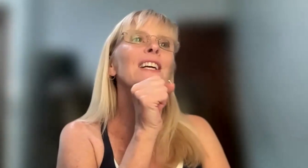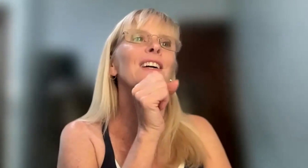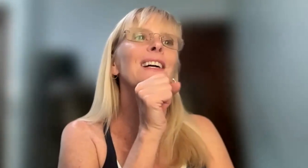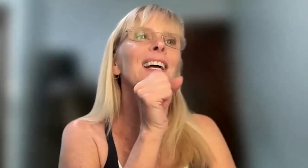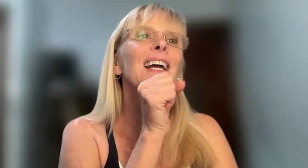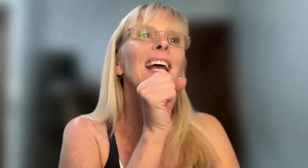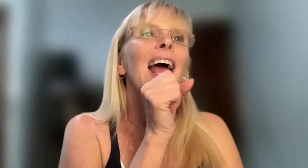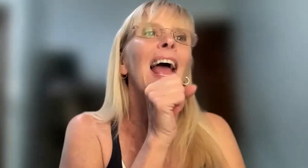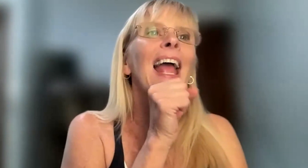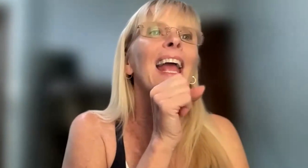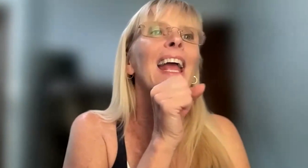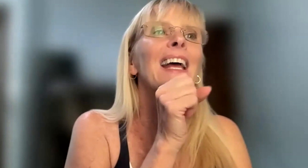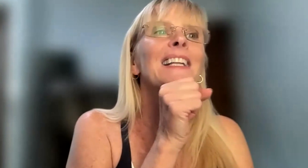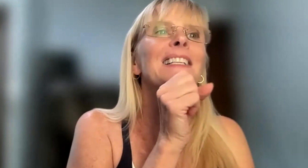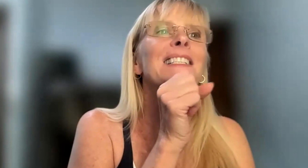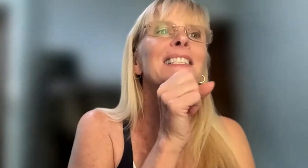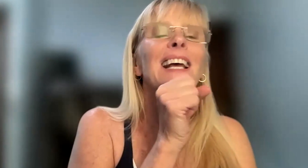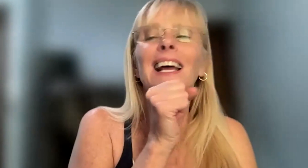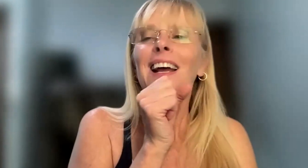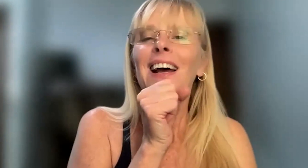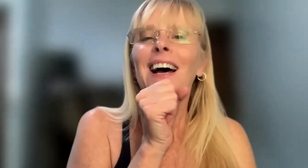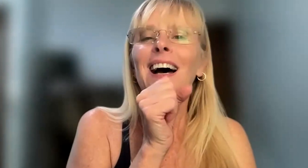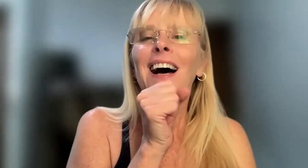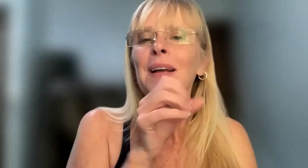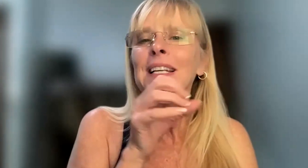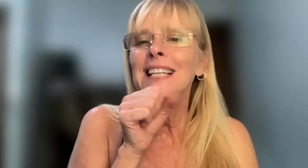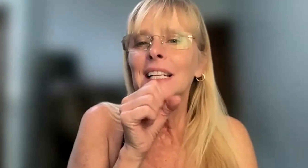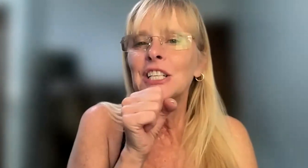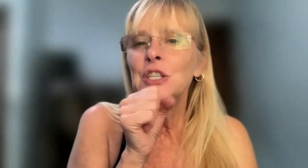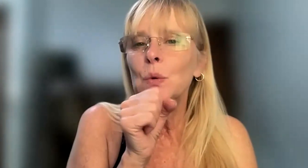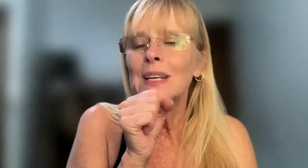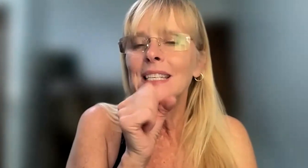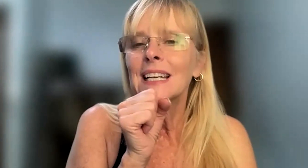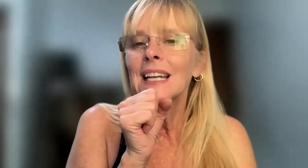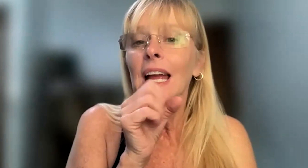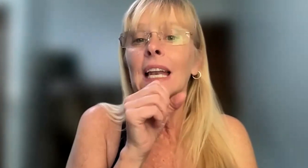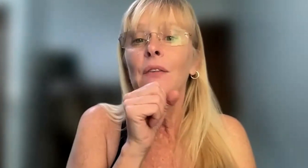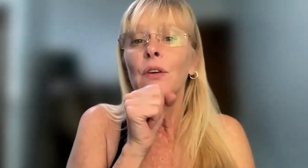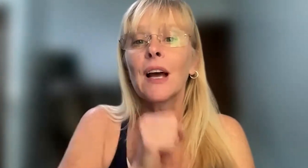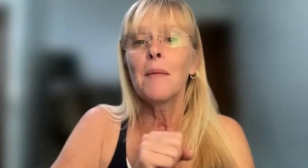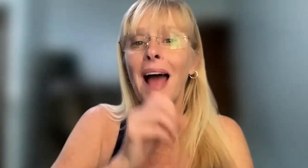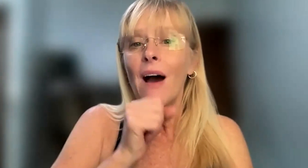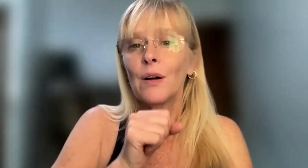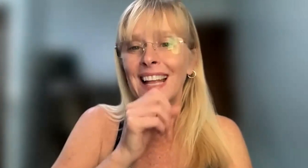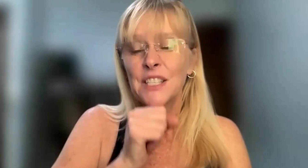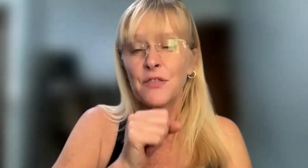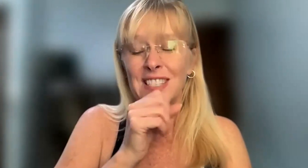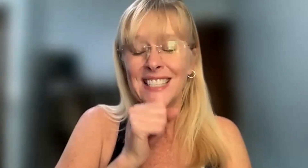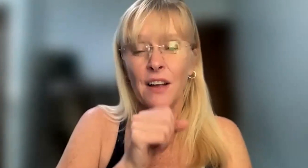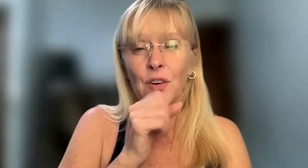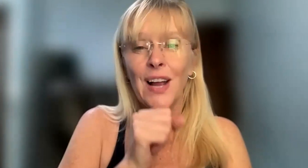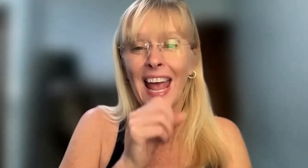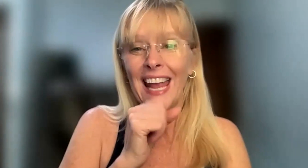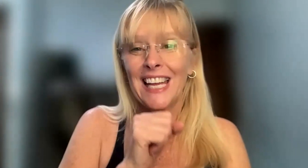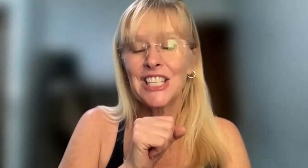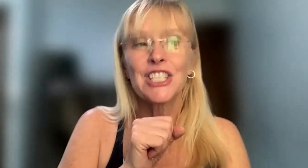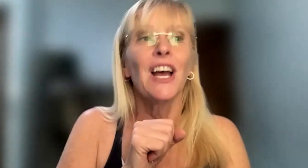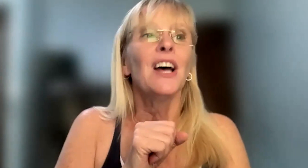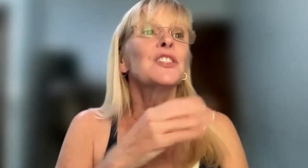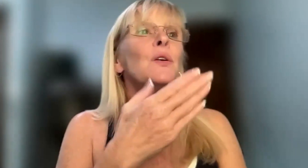here, and it's like just squeezing it. And if we come out, that's for sign for age. So